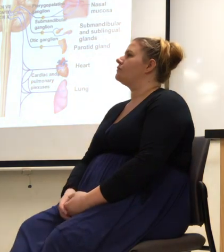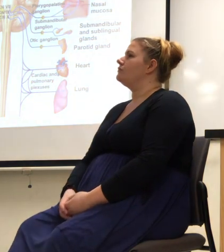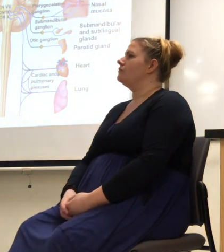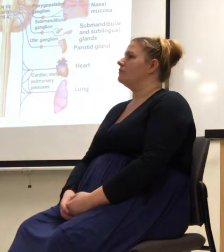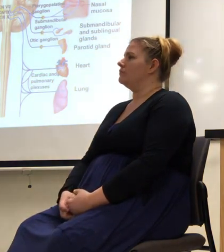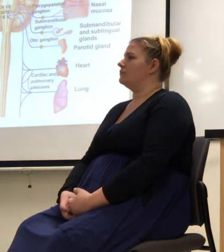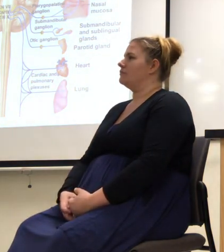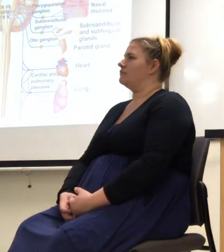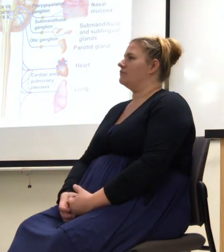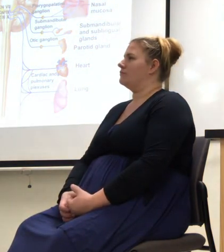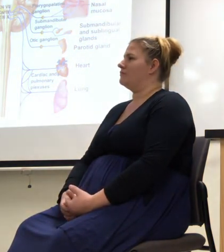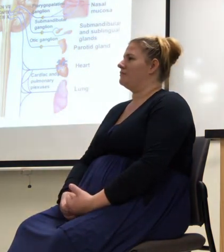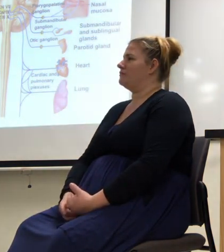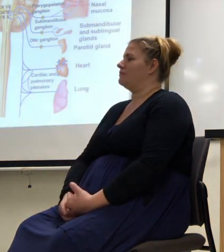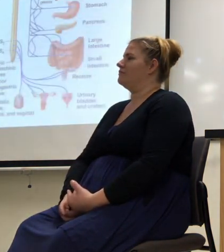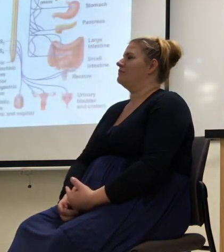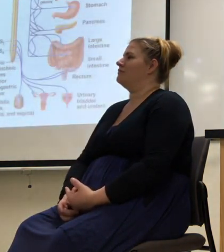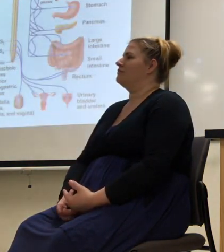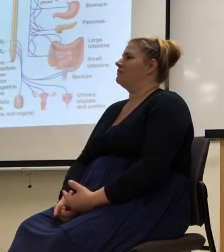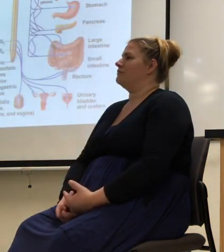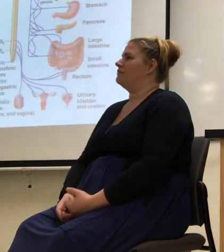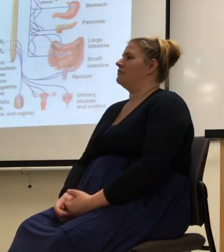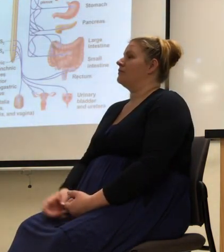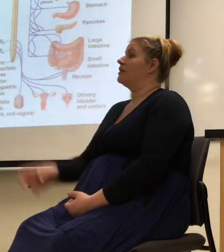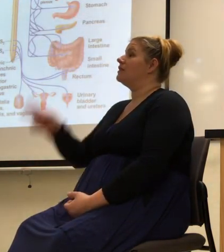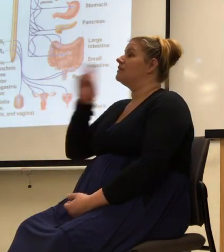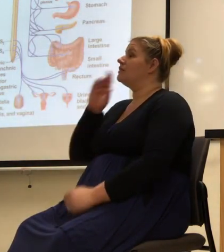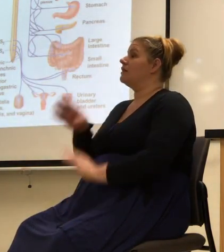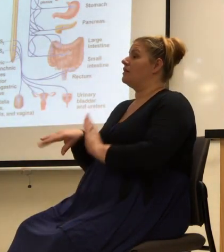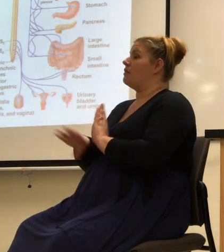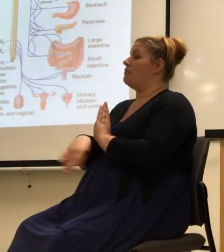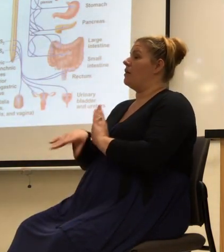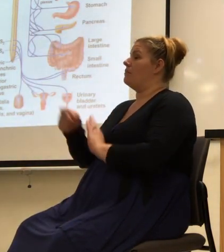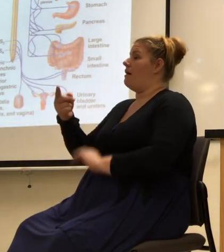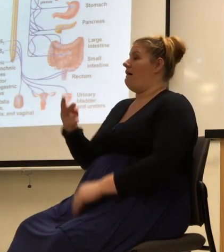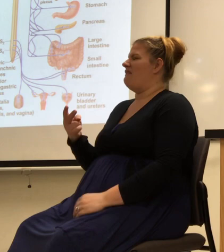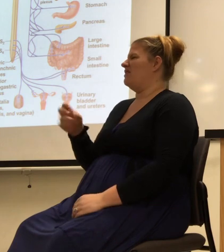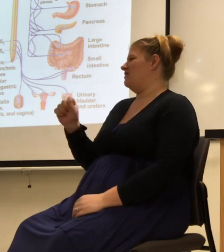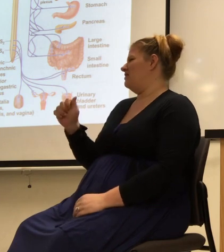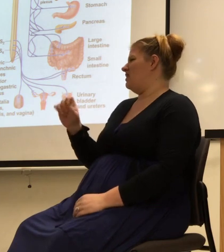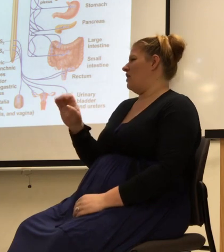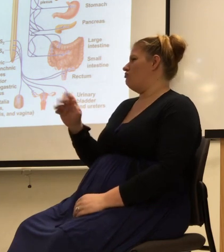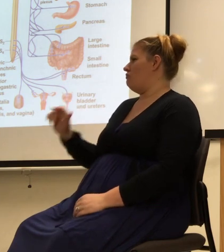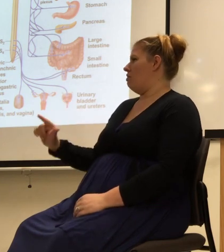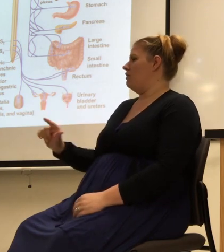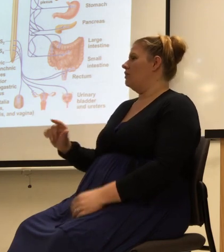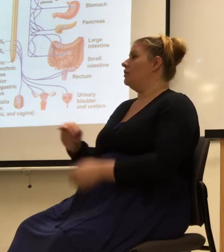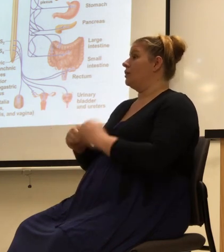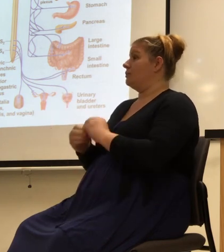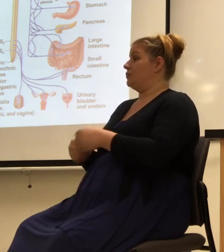Well, let's look at the bottom half, the sample part, S2 through 4.